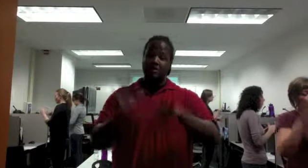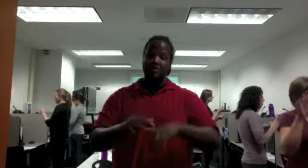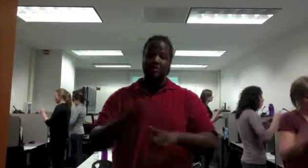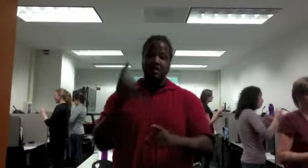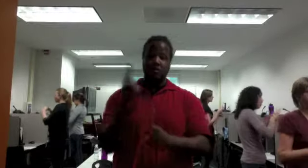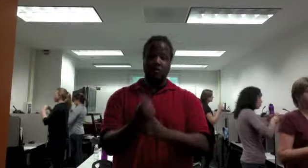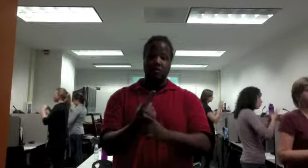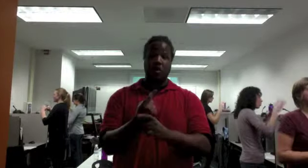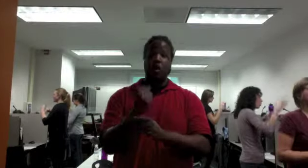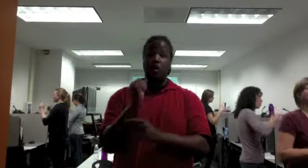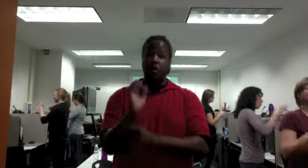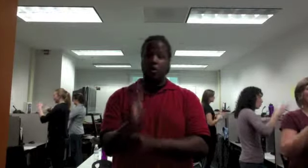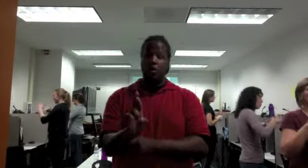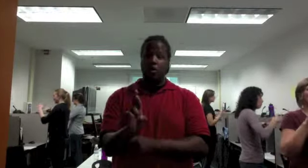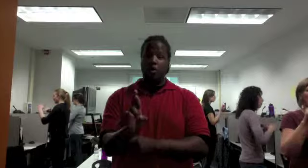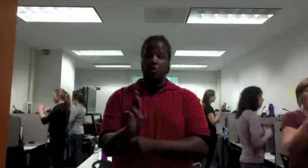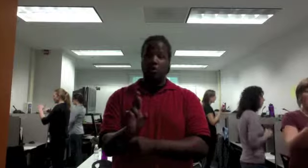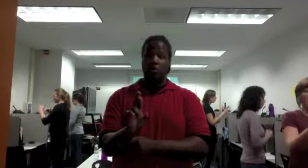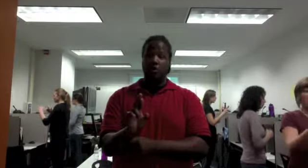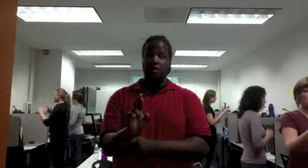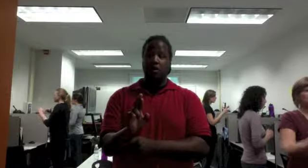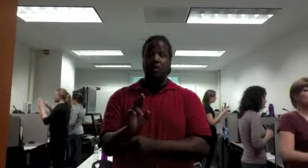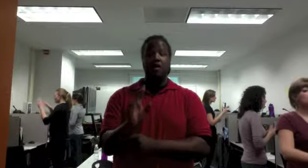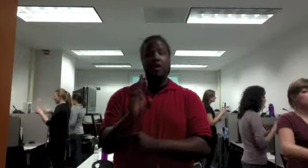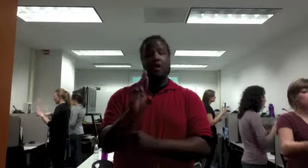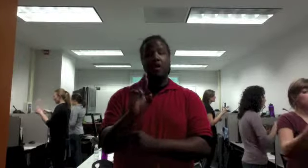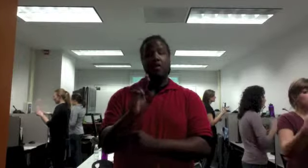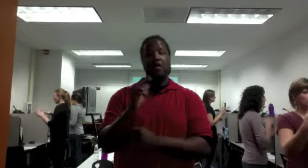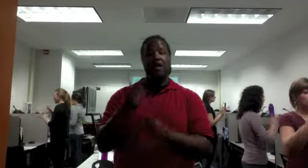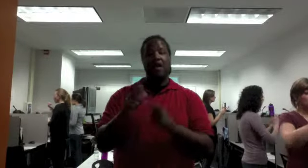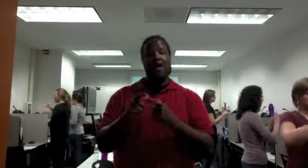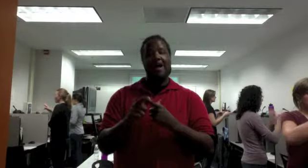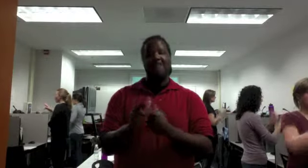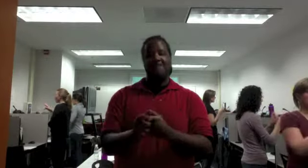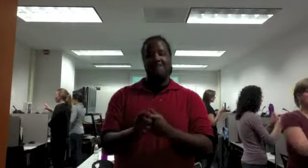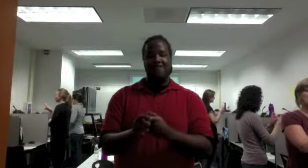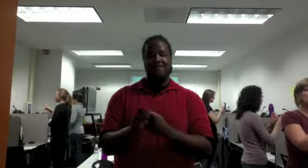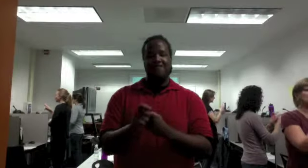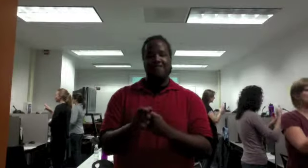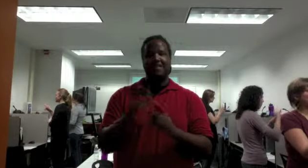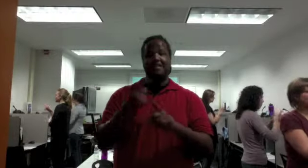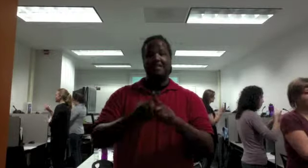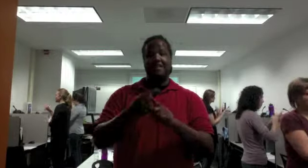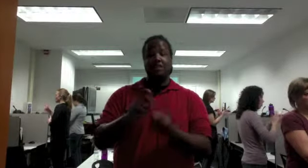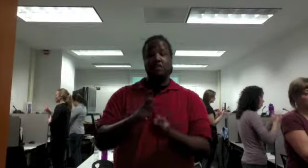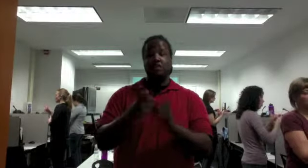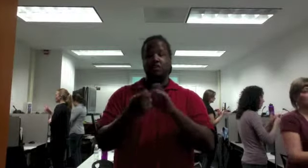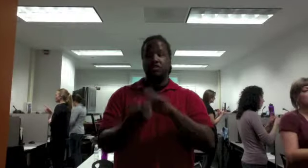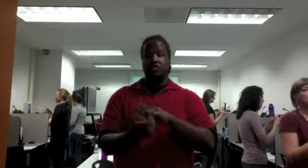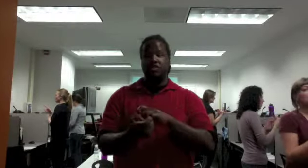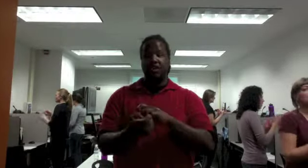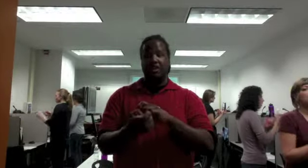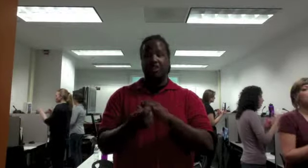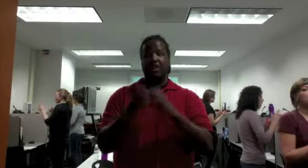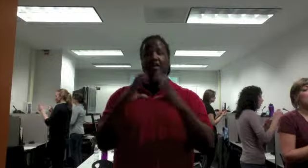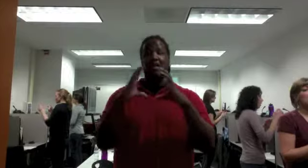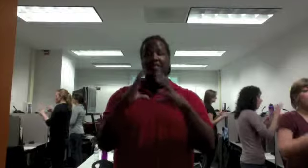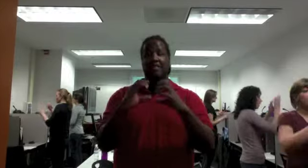Yep. It rains. Or you get a rapid temperature change, and suddenly